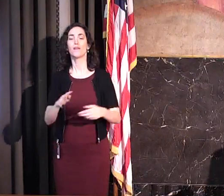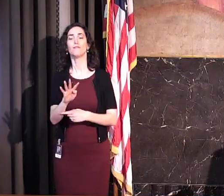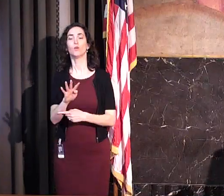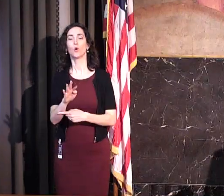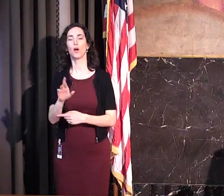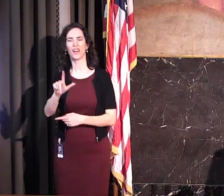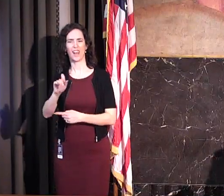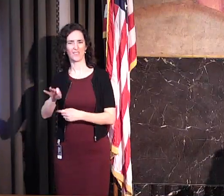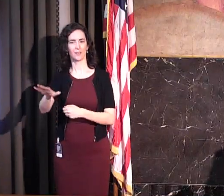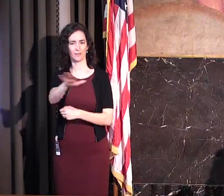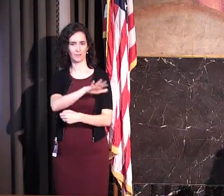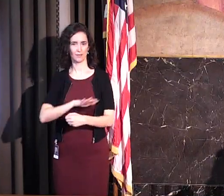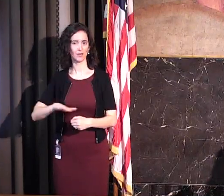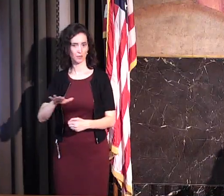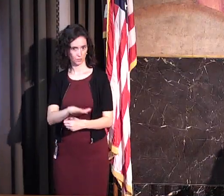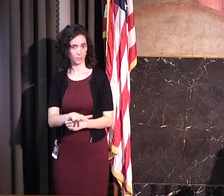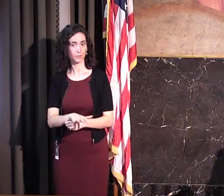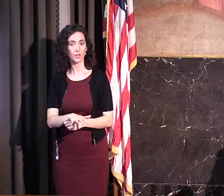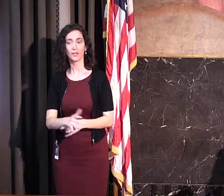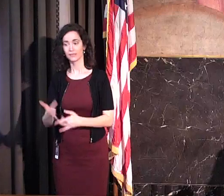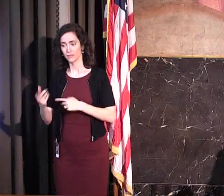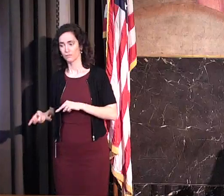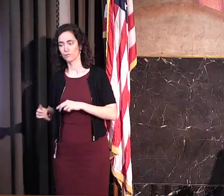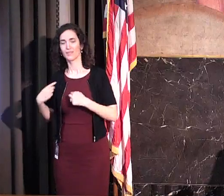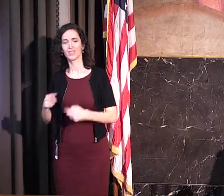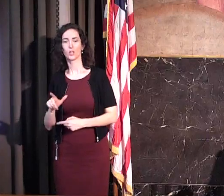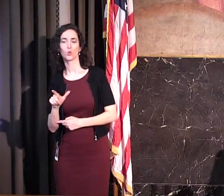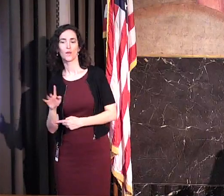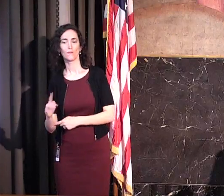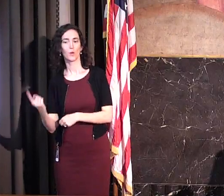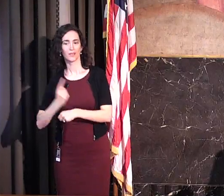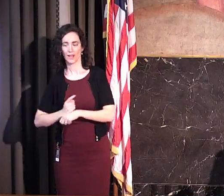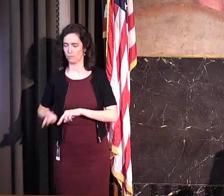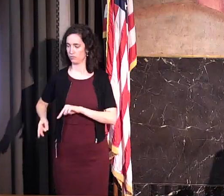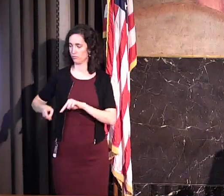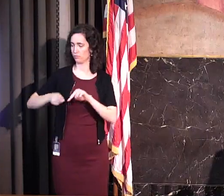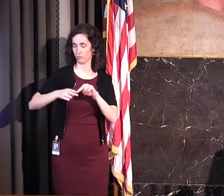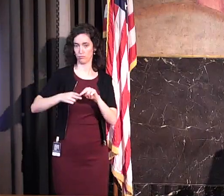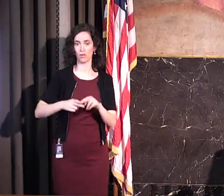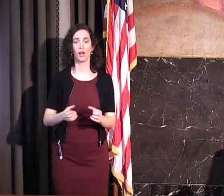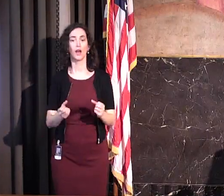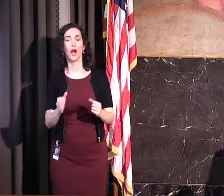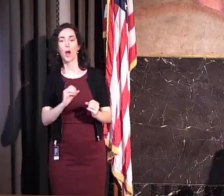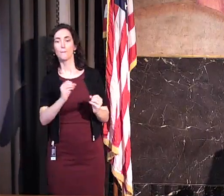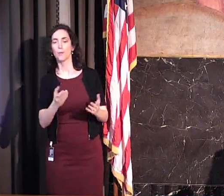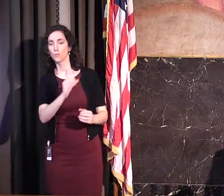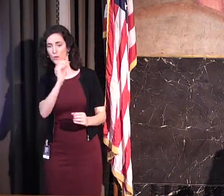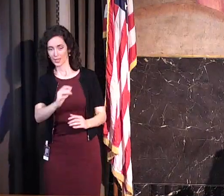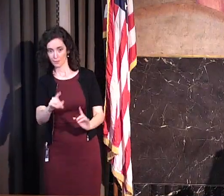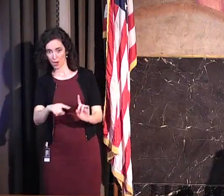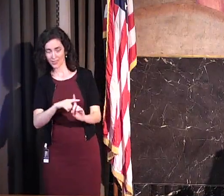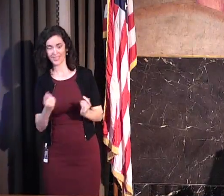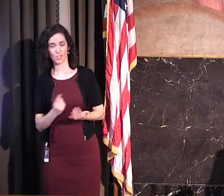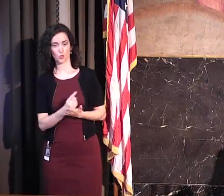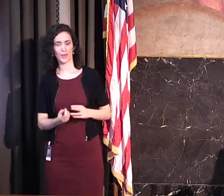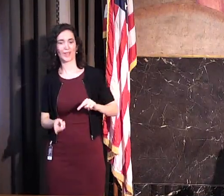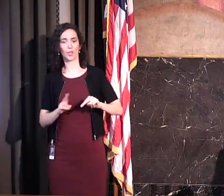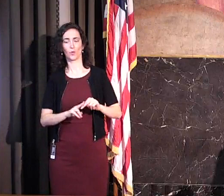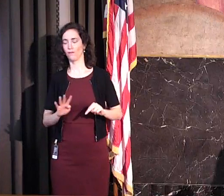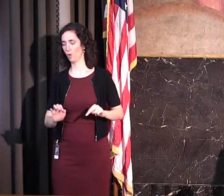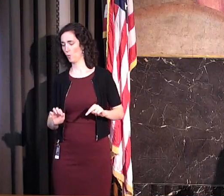region, their cases have been going up for the past 24 days. Percent positivity increased this week from 4.6